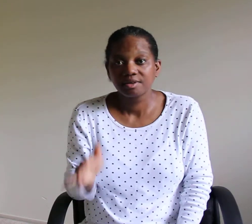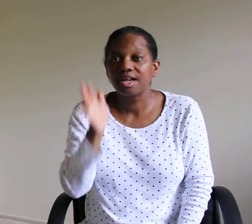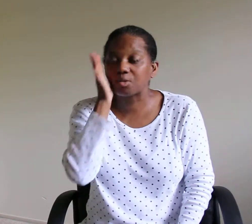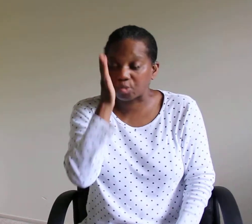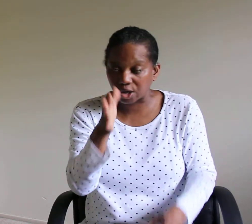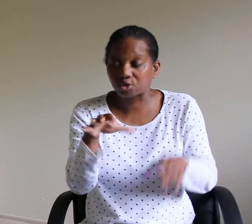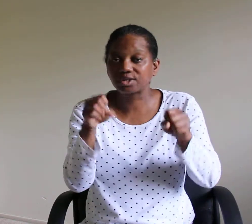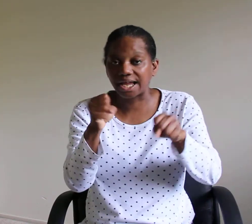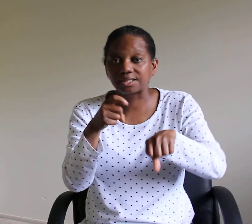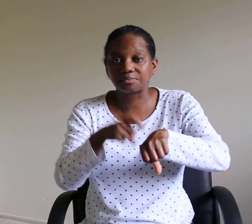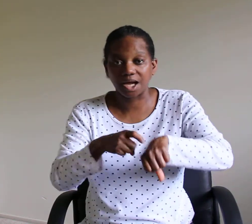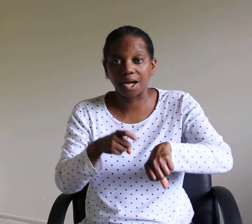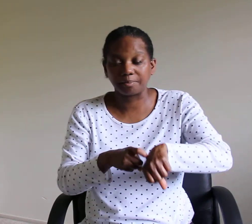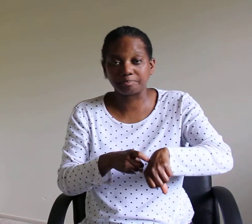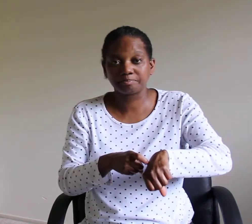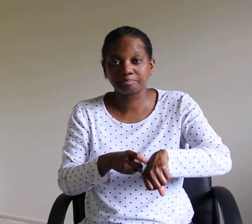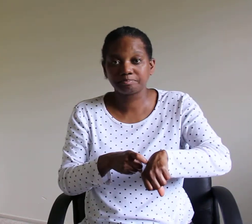It will take some time.